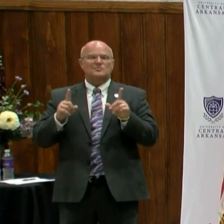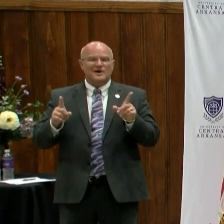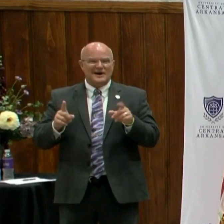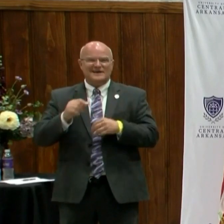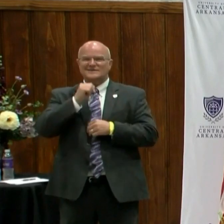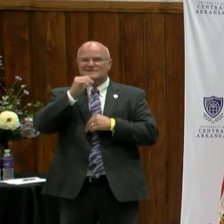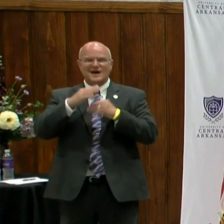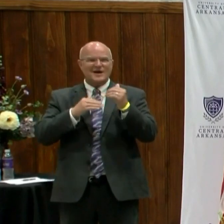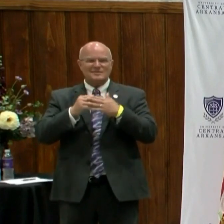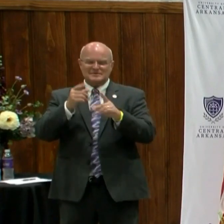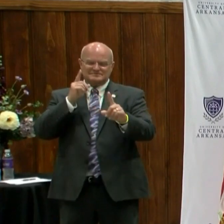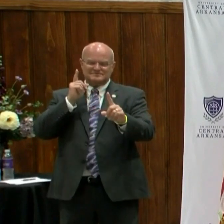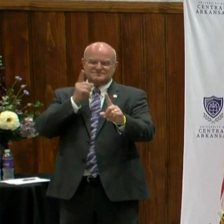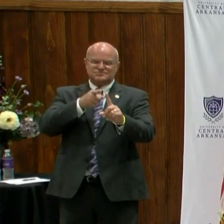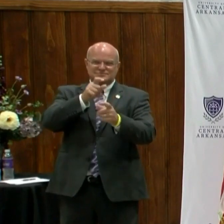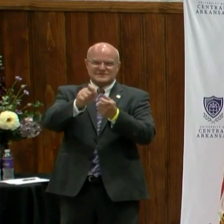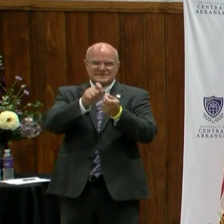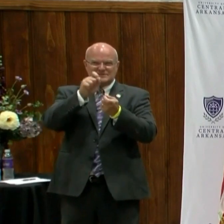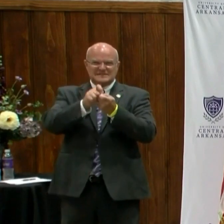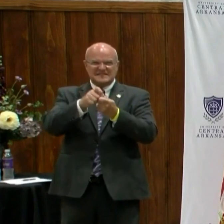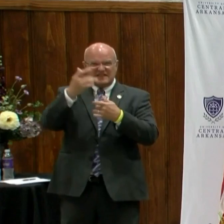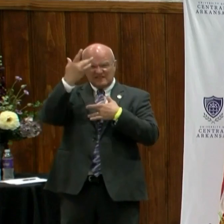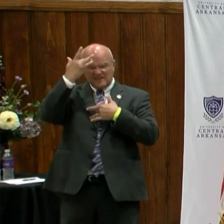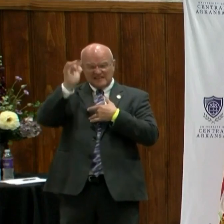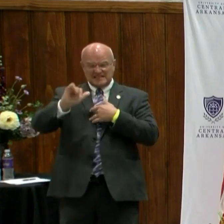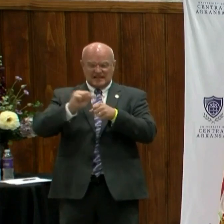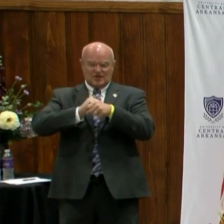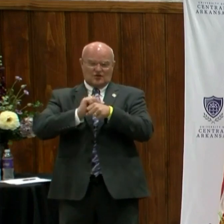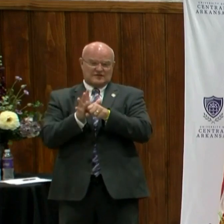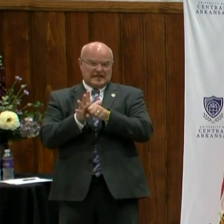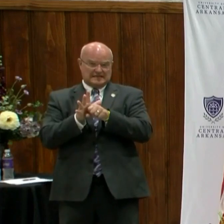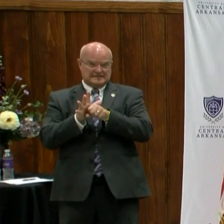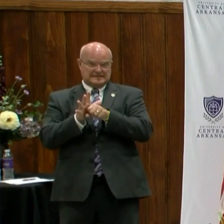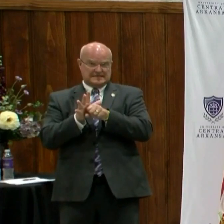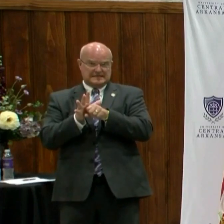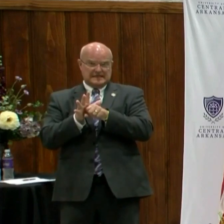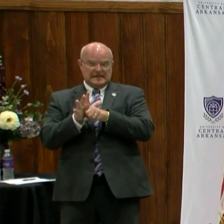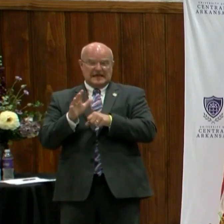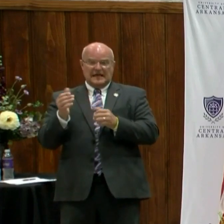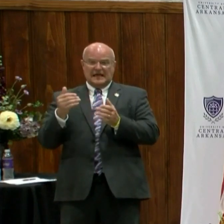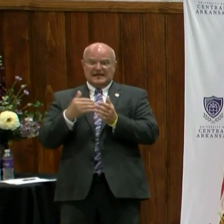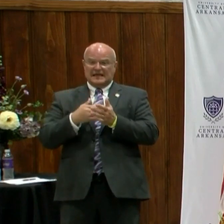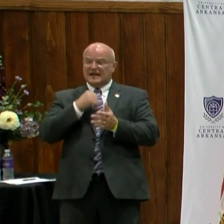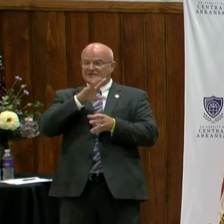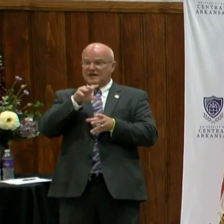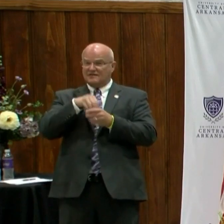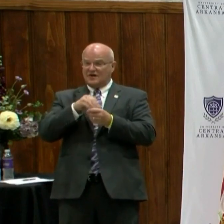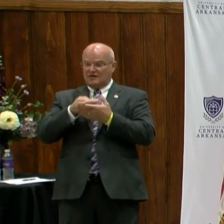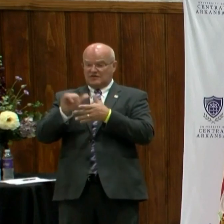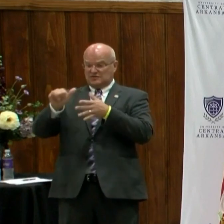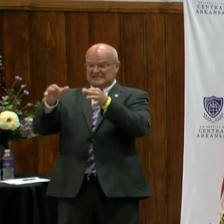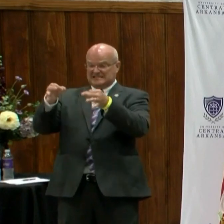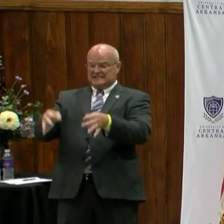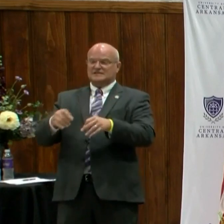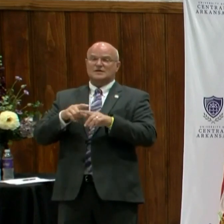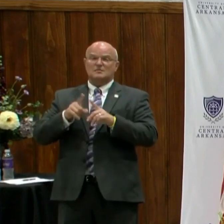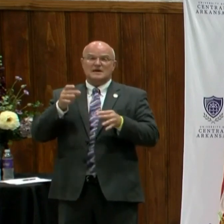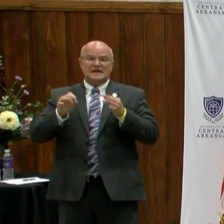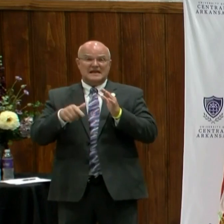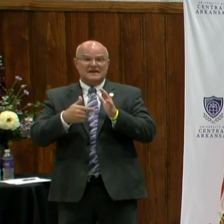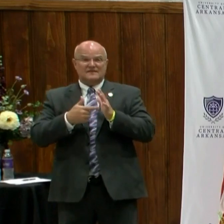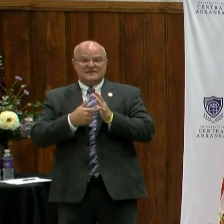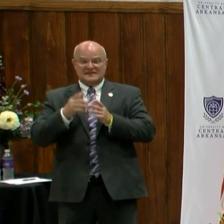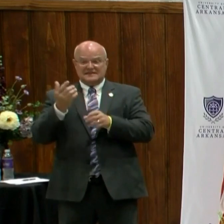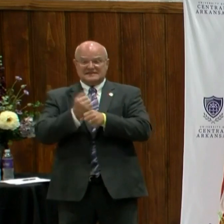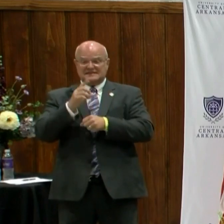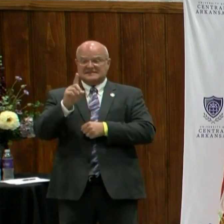wasn't built or targeted to a specific infection like COVID-19. And again, I wasn't involved in those decisions, but if this gets